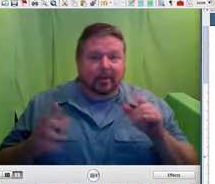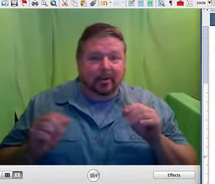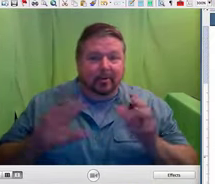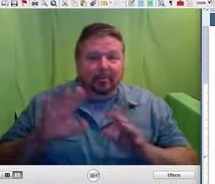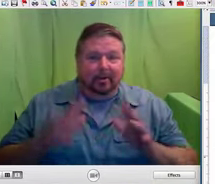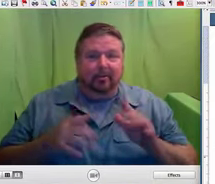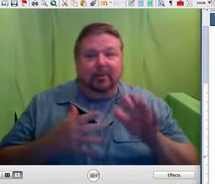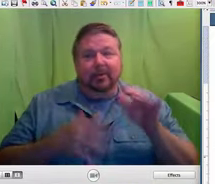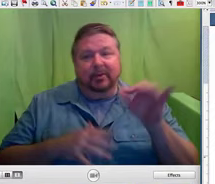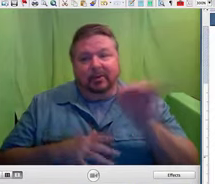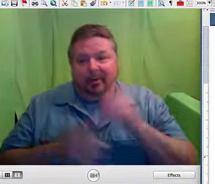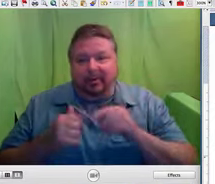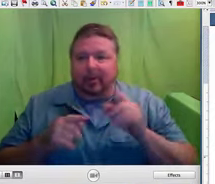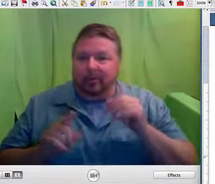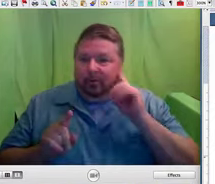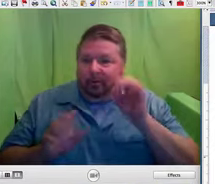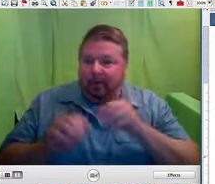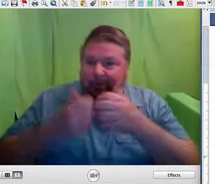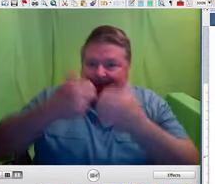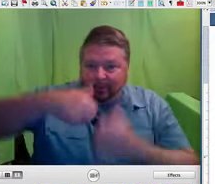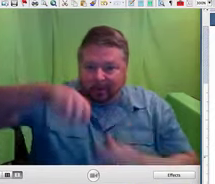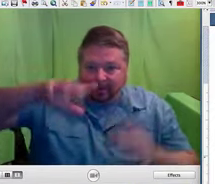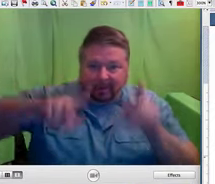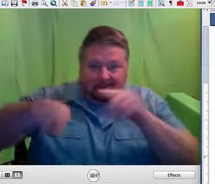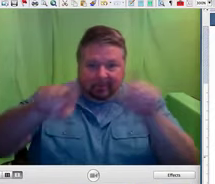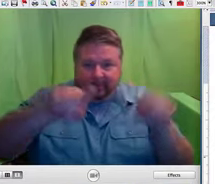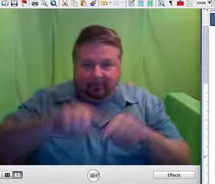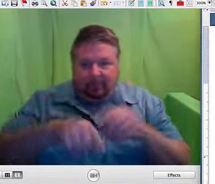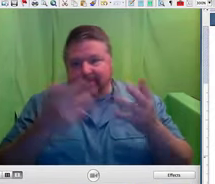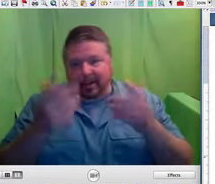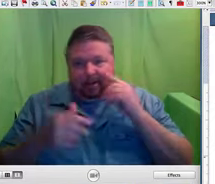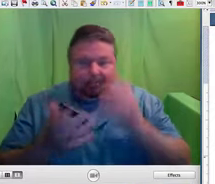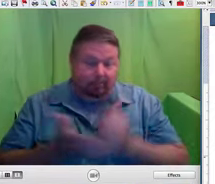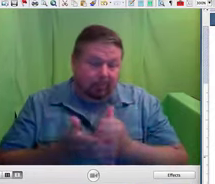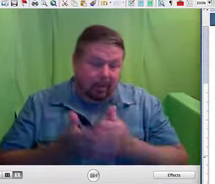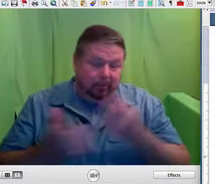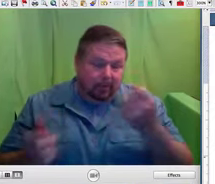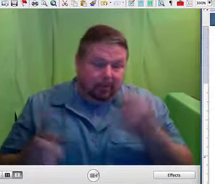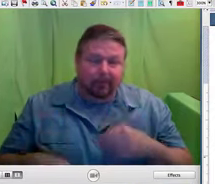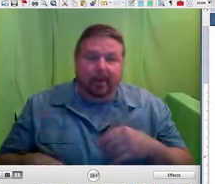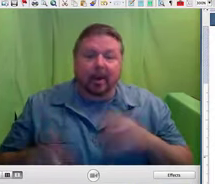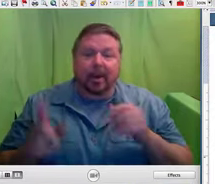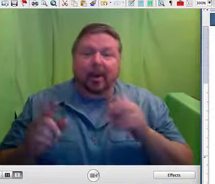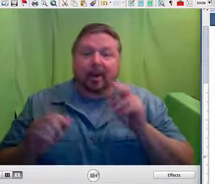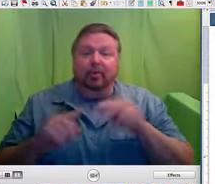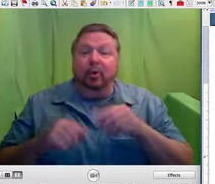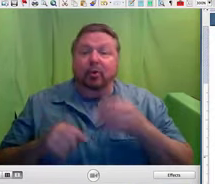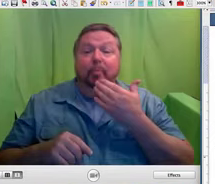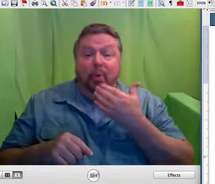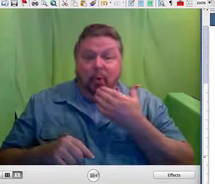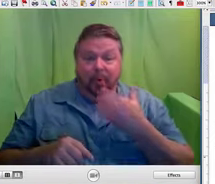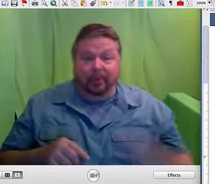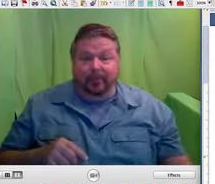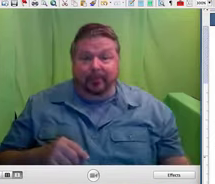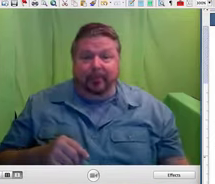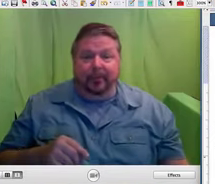And so they're similar sounds, but you should be able to separate them out in this little chart. I think it helps a little bit. Let's go to